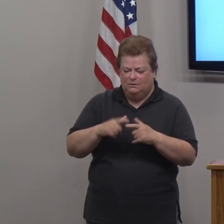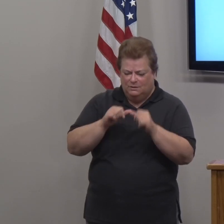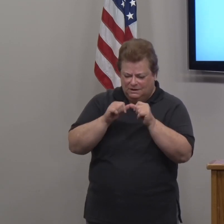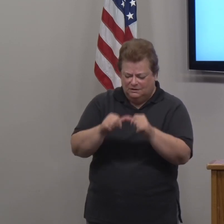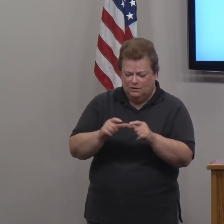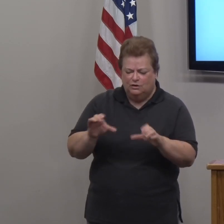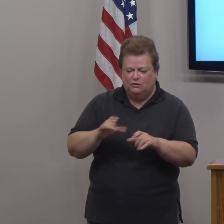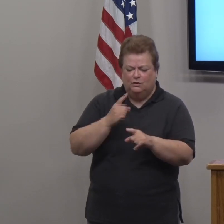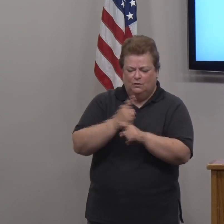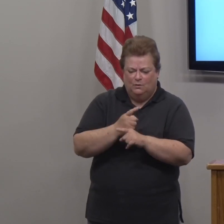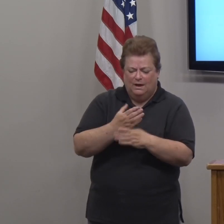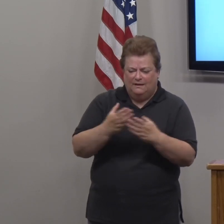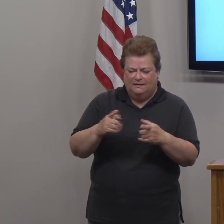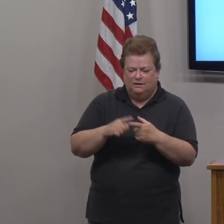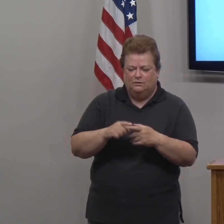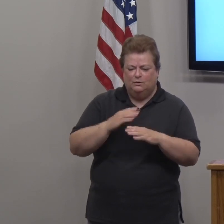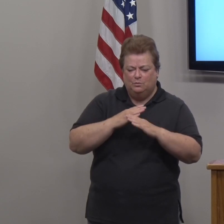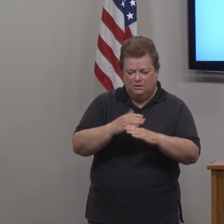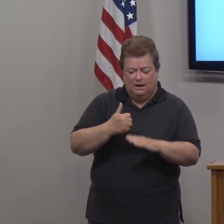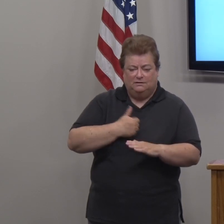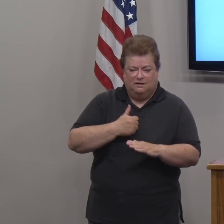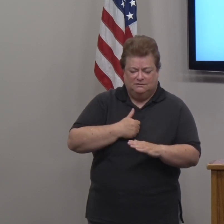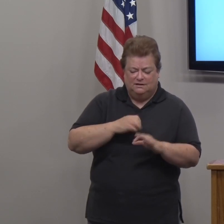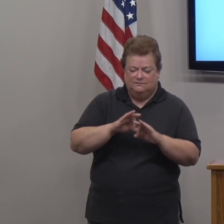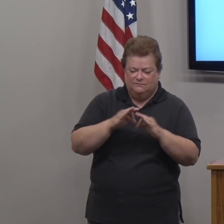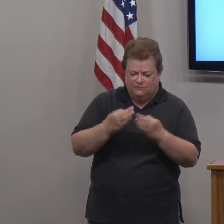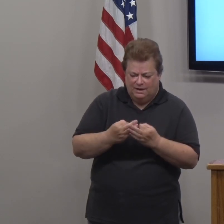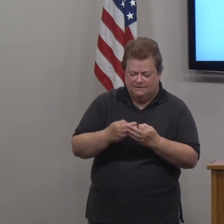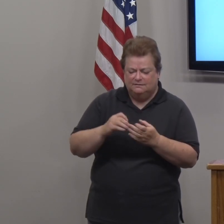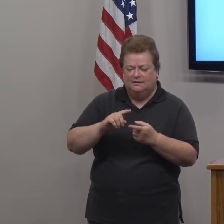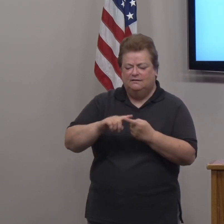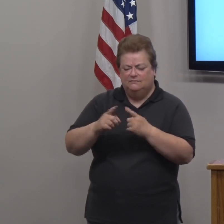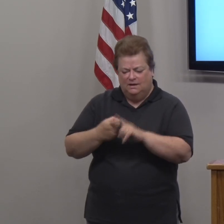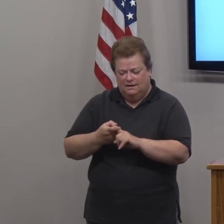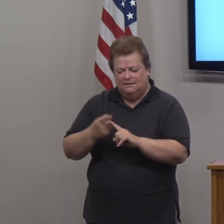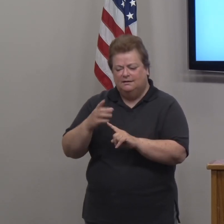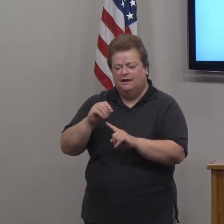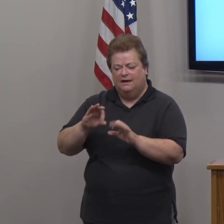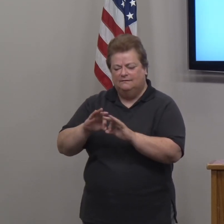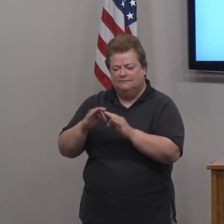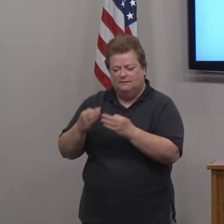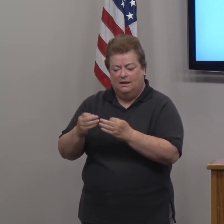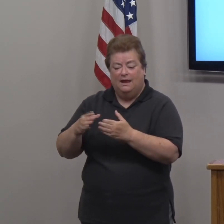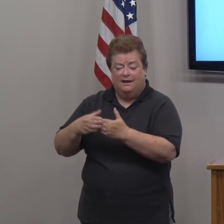to protect ourselves, our friends, our families, and our neighbors.